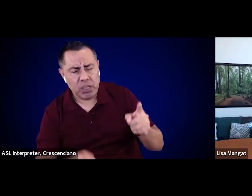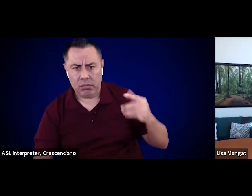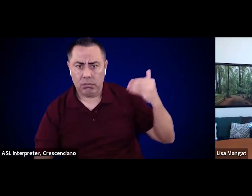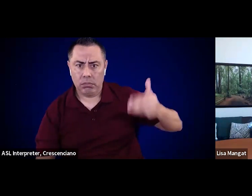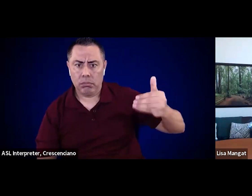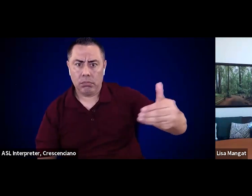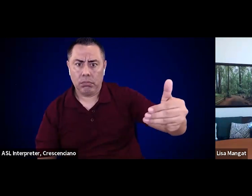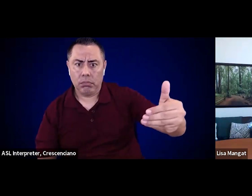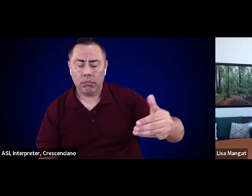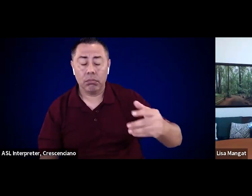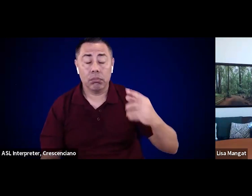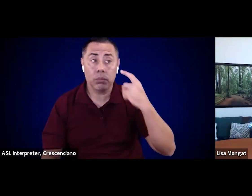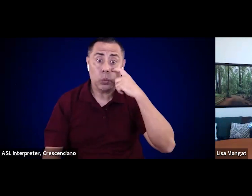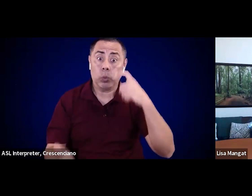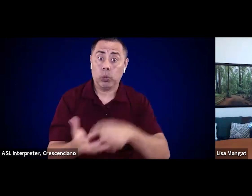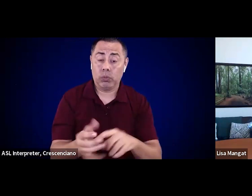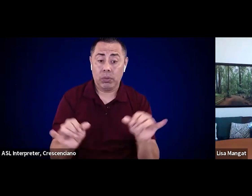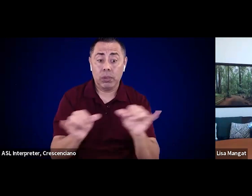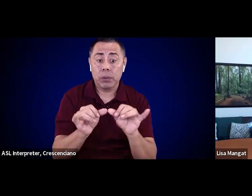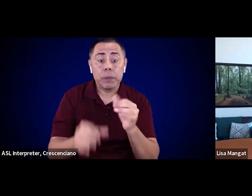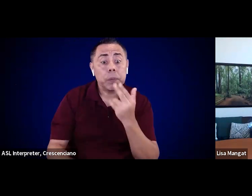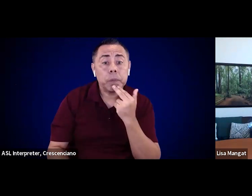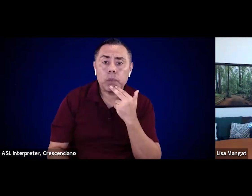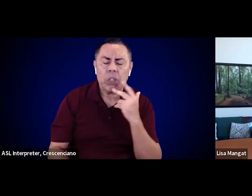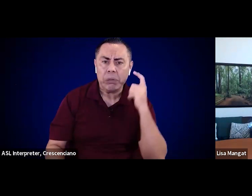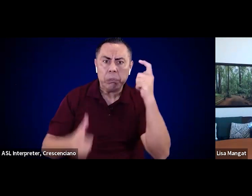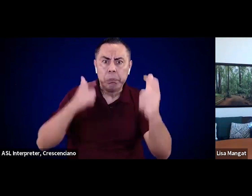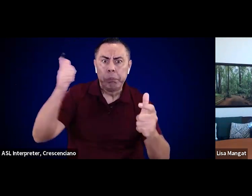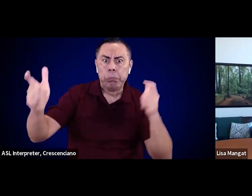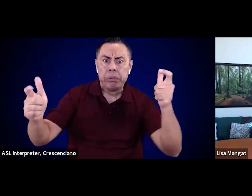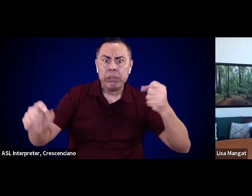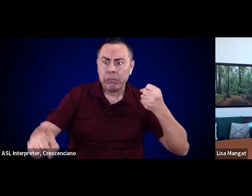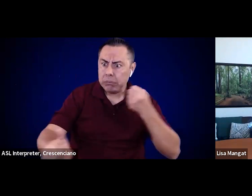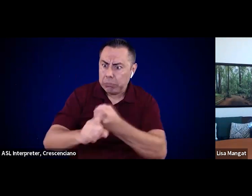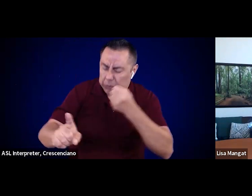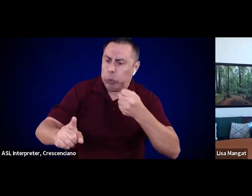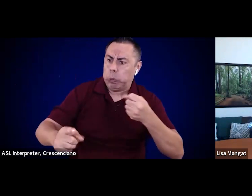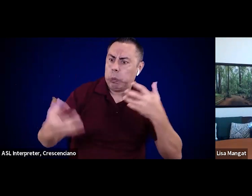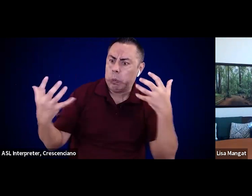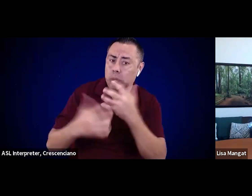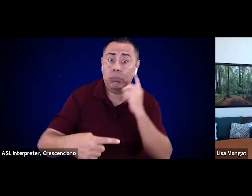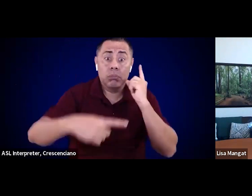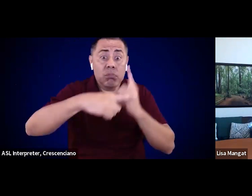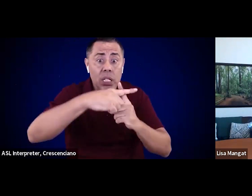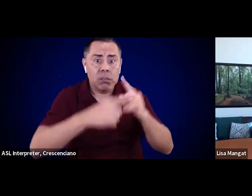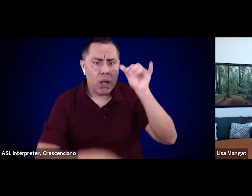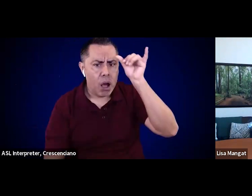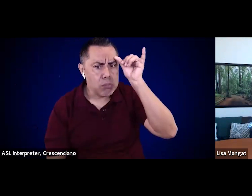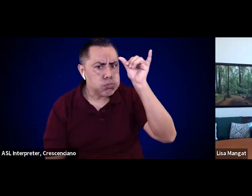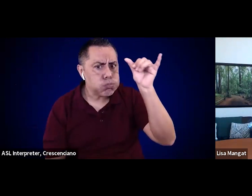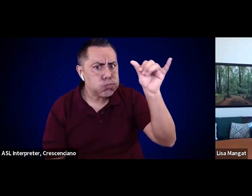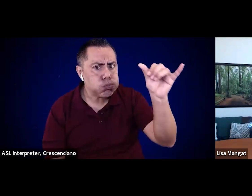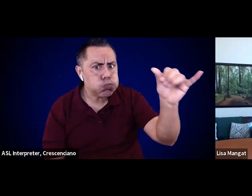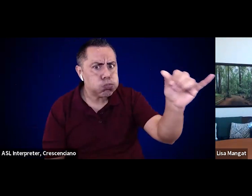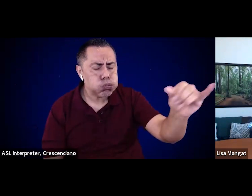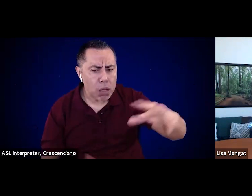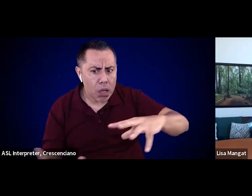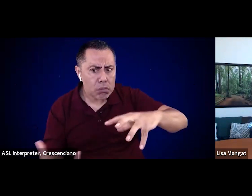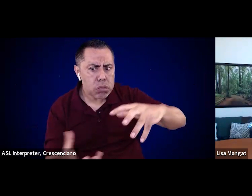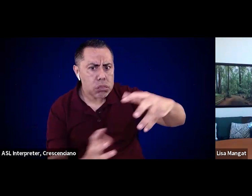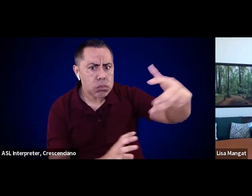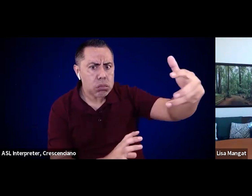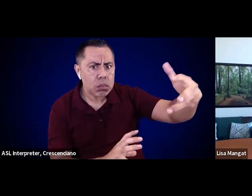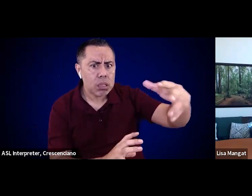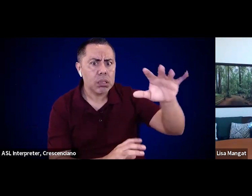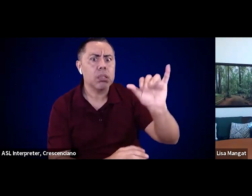complex, and they're longer lasting. Emergencies and disasters, they involve multiple